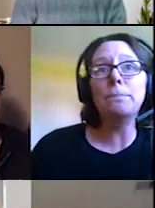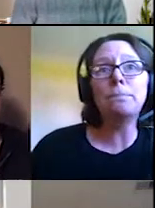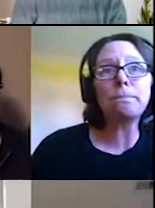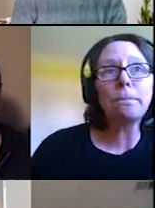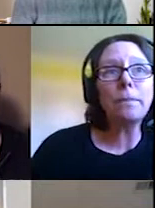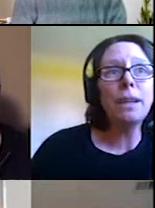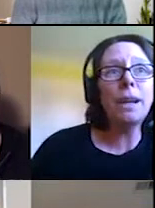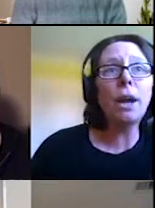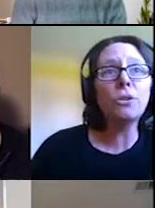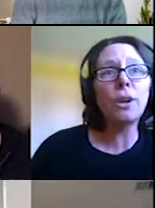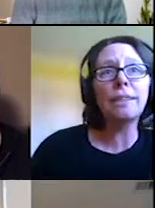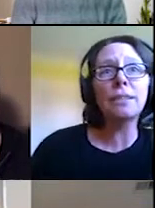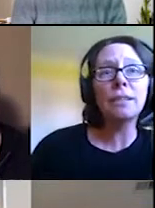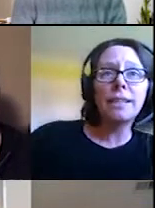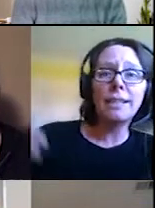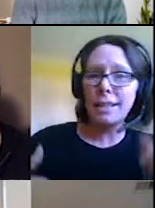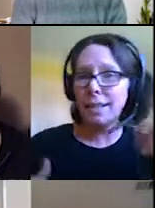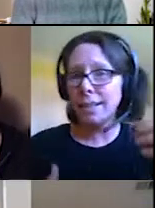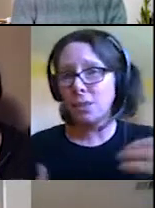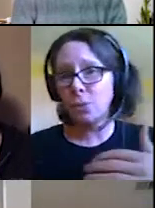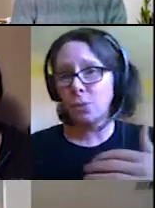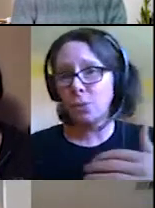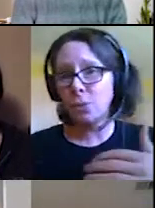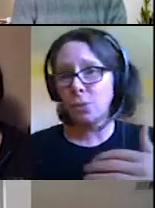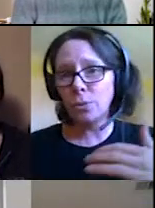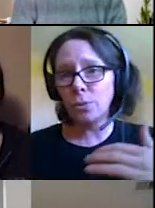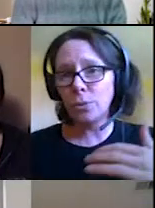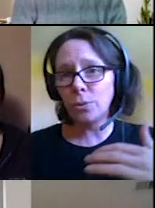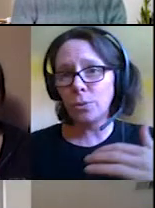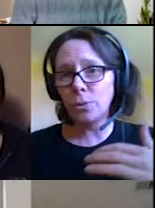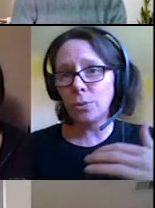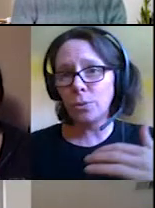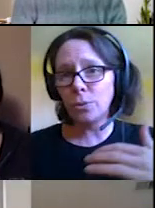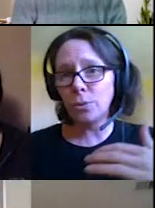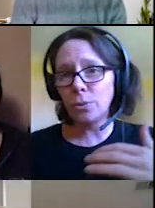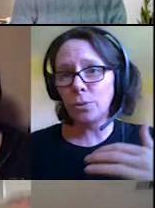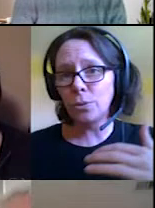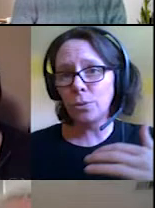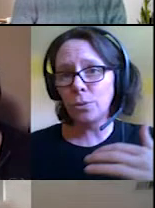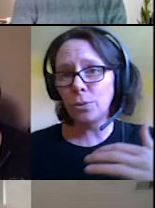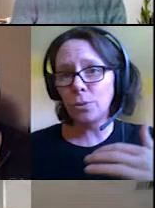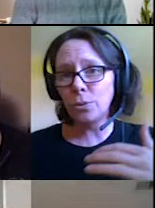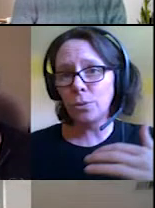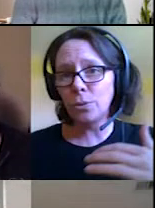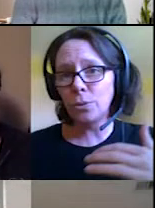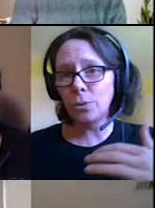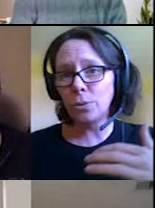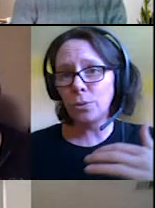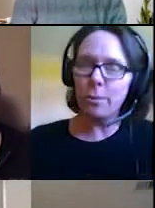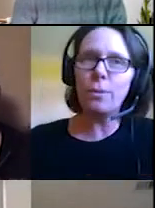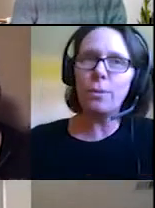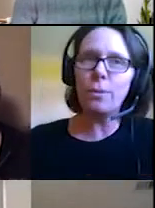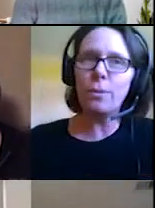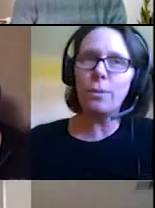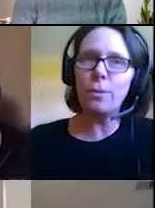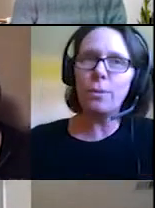remember. I try and steer things towards books and toys that I'm really comfortable with, things that I've played with before, things that I've read